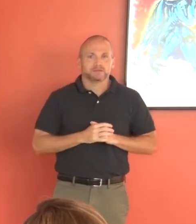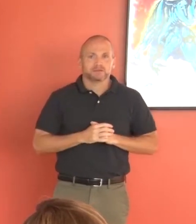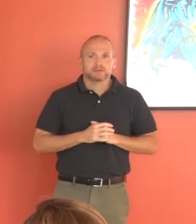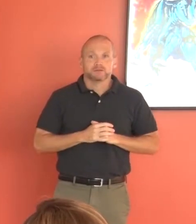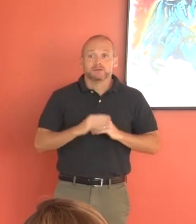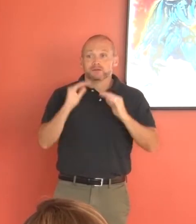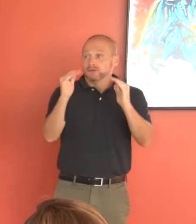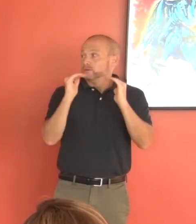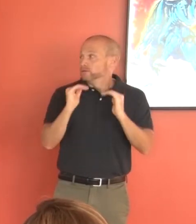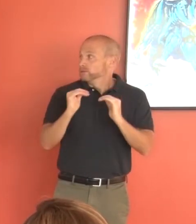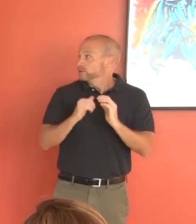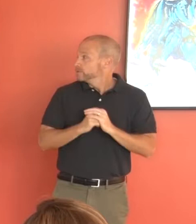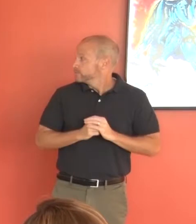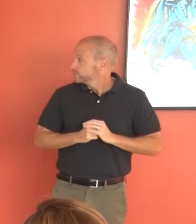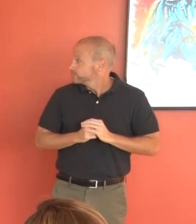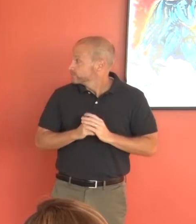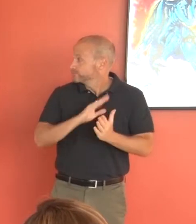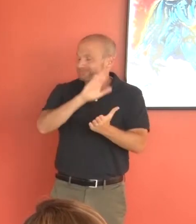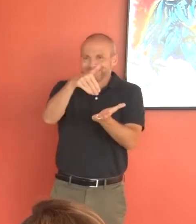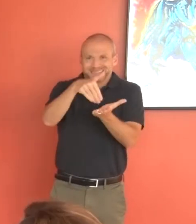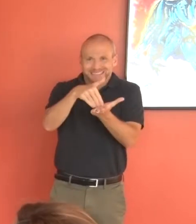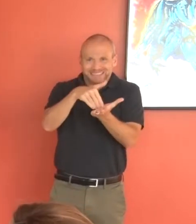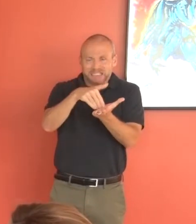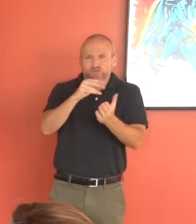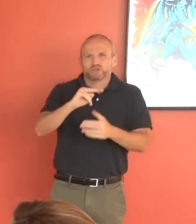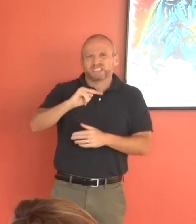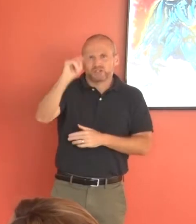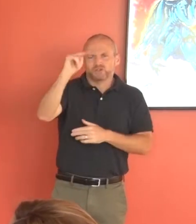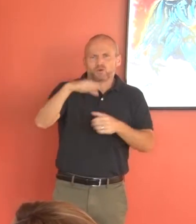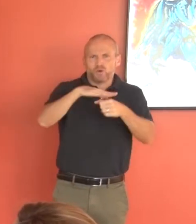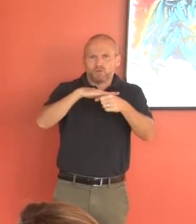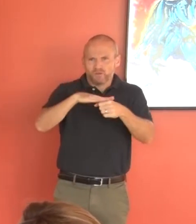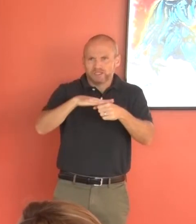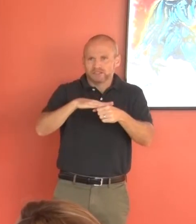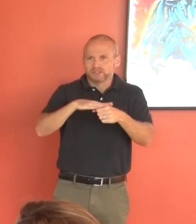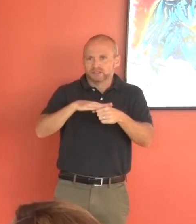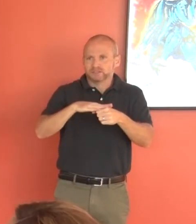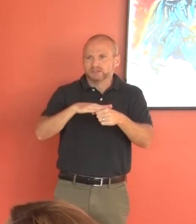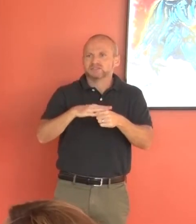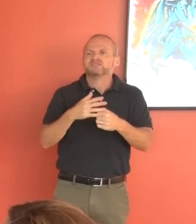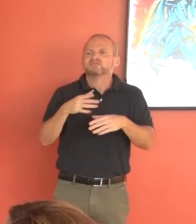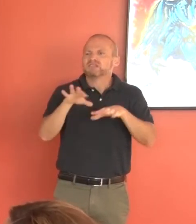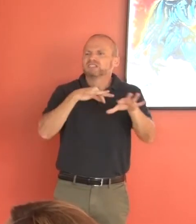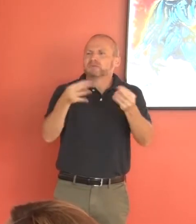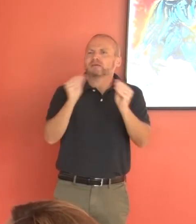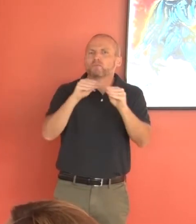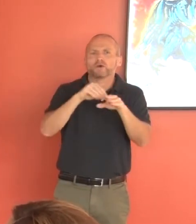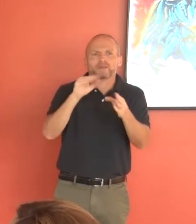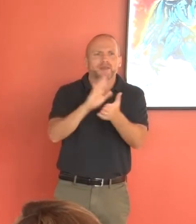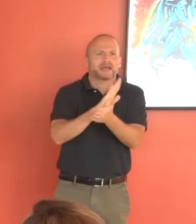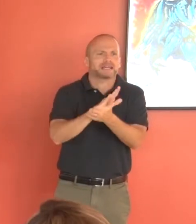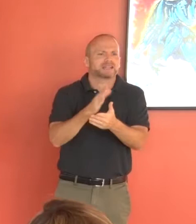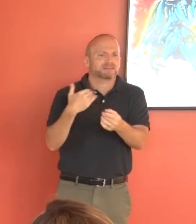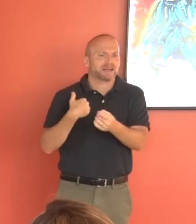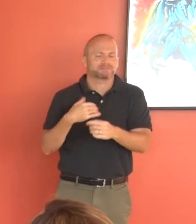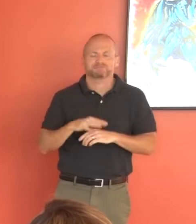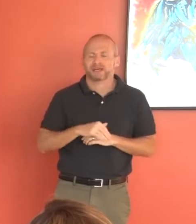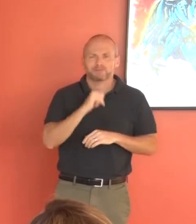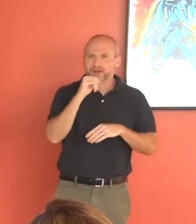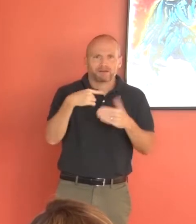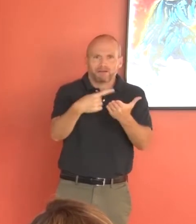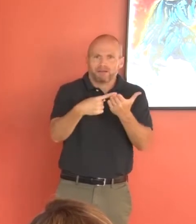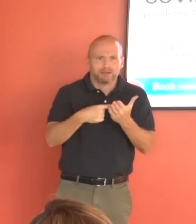Then we've got in the central region, the north region, those are all covered in your handouts, so I won't cover